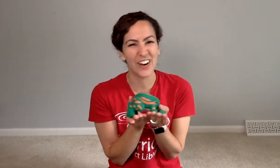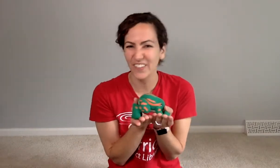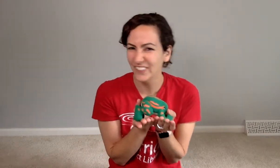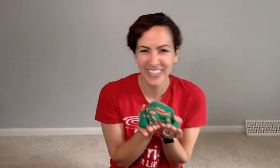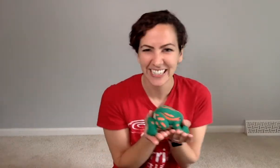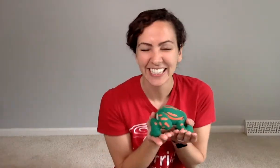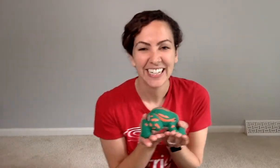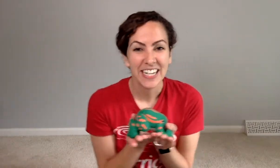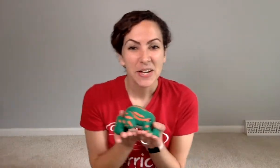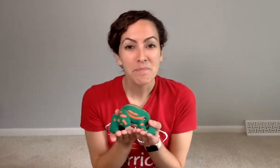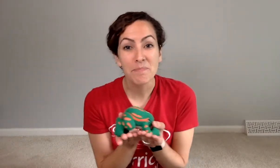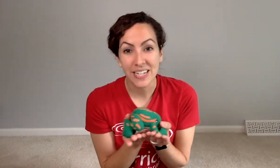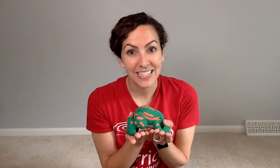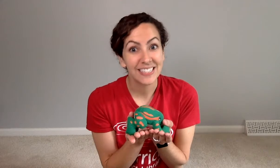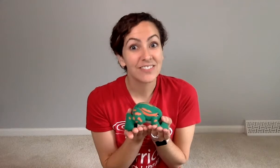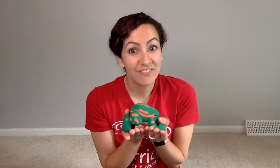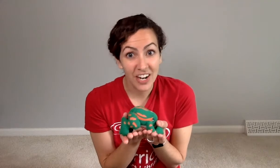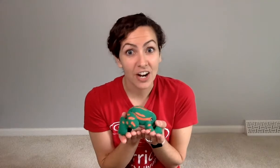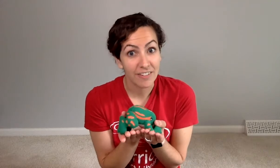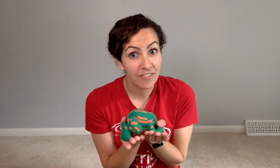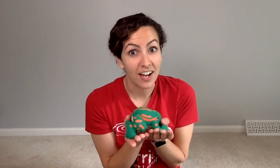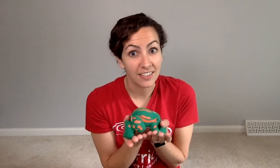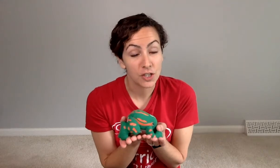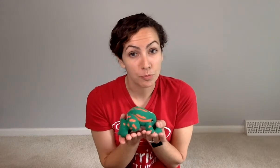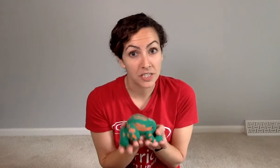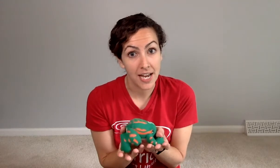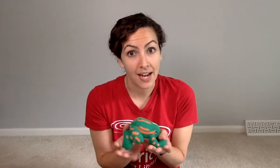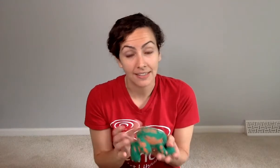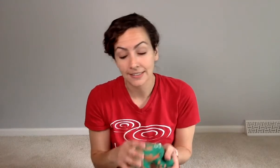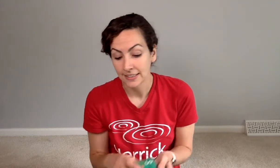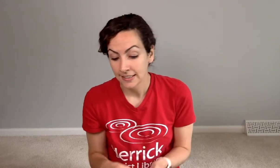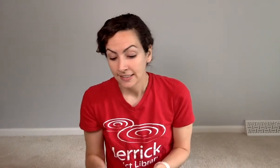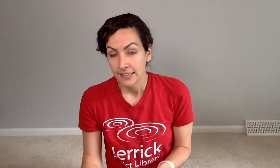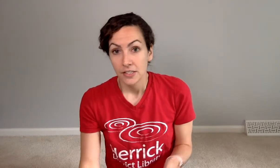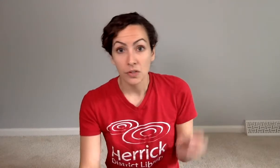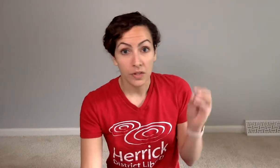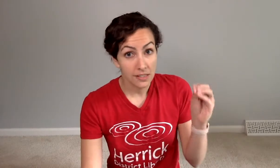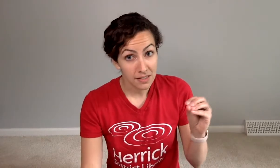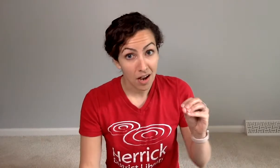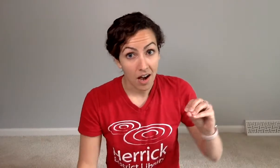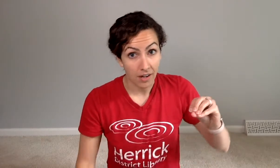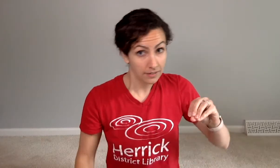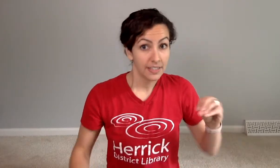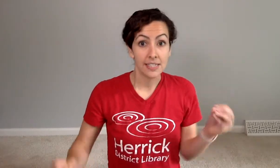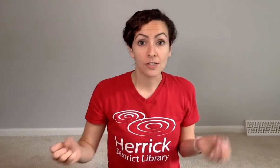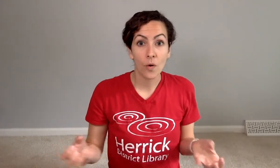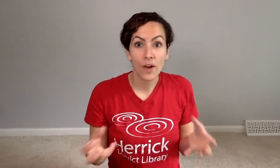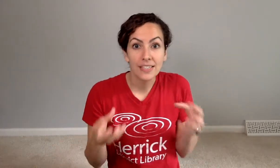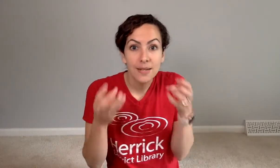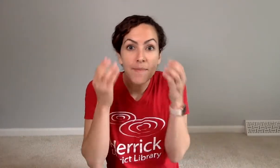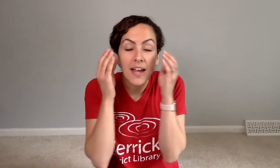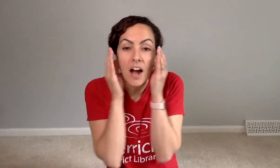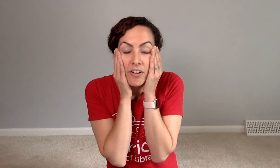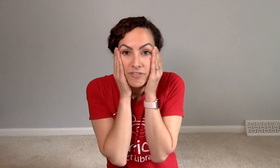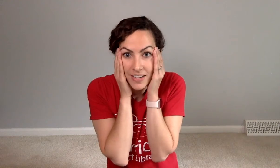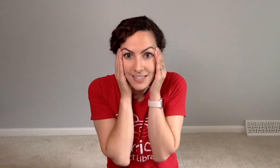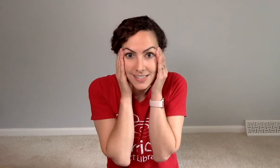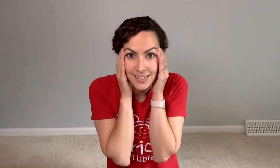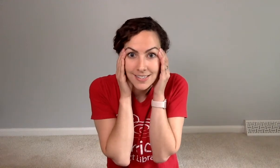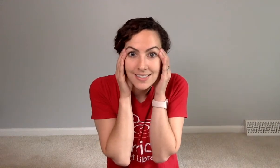No, but it is very fun to pretend. So this song is going to make our faces